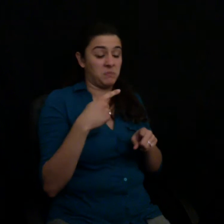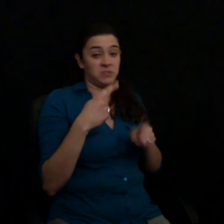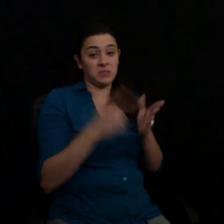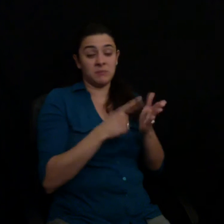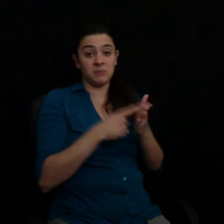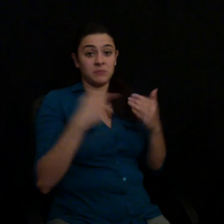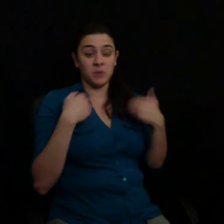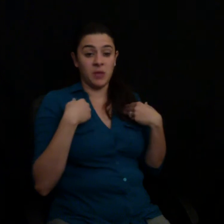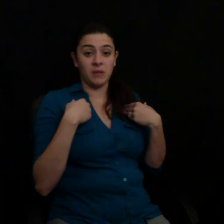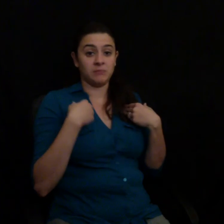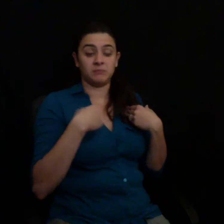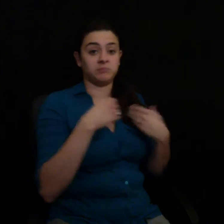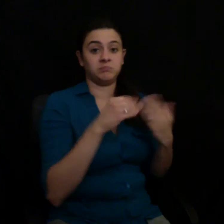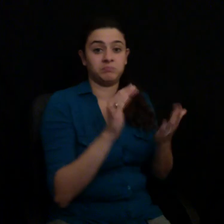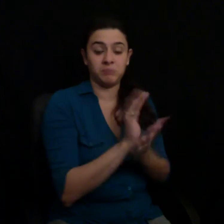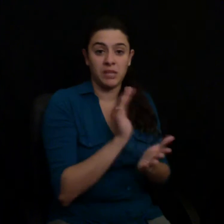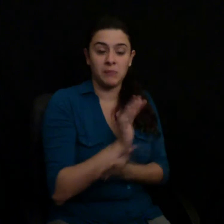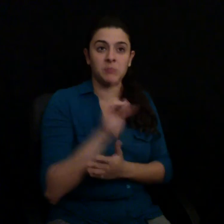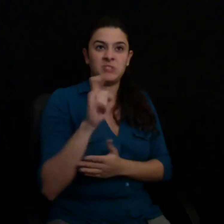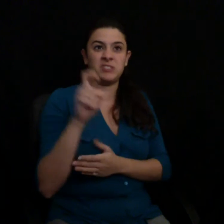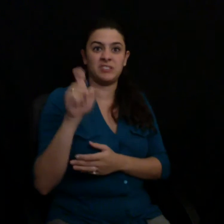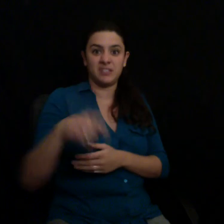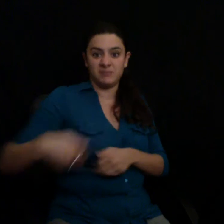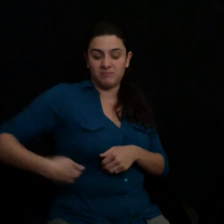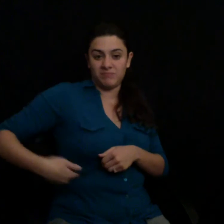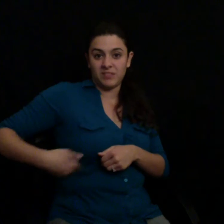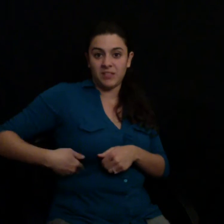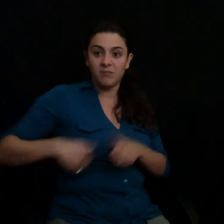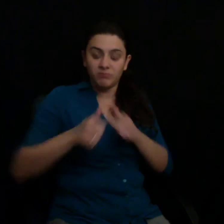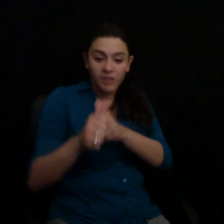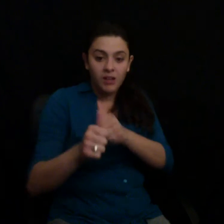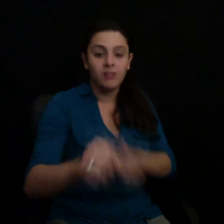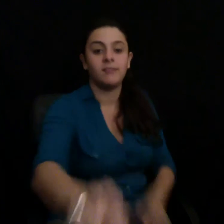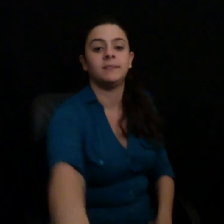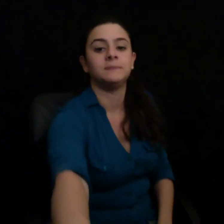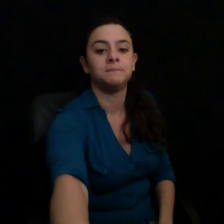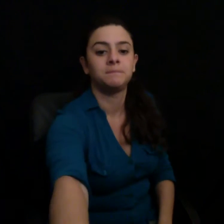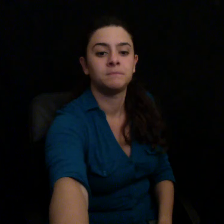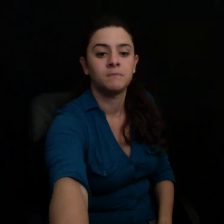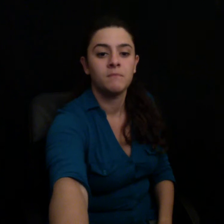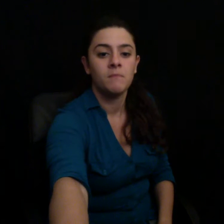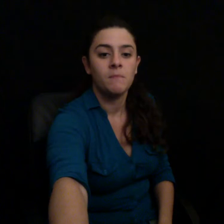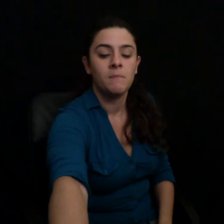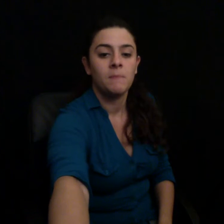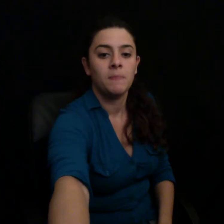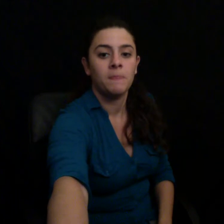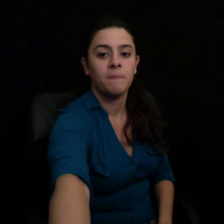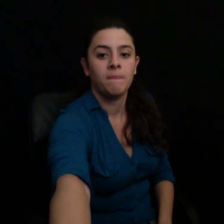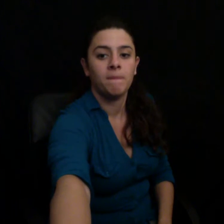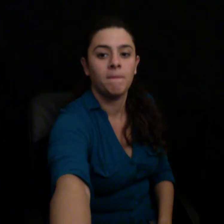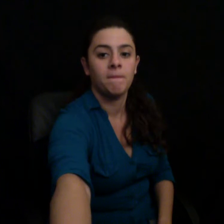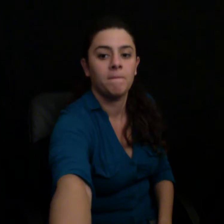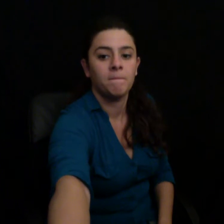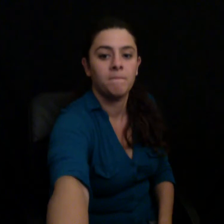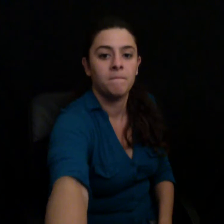where does this highway go? And things like that. Also, when we were finding travel partners, we didn't have